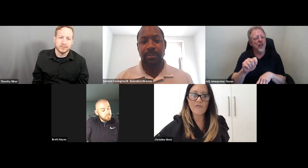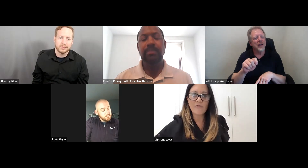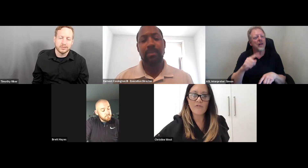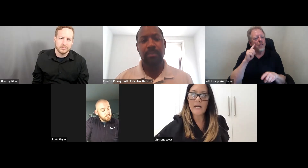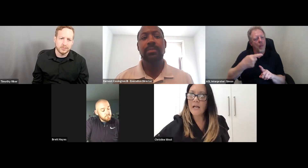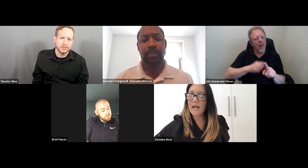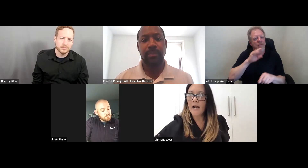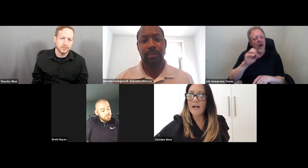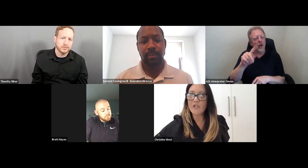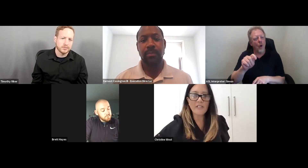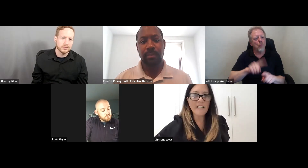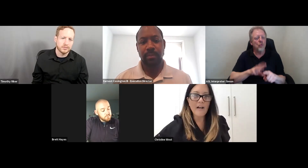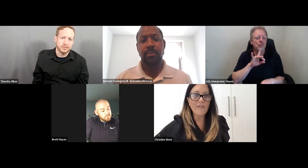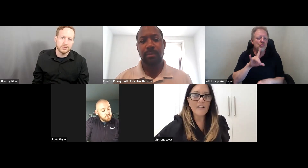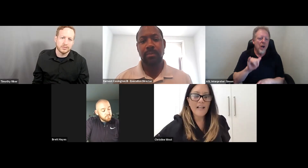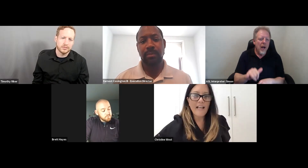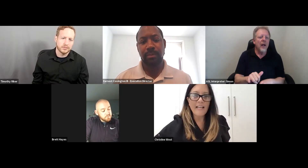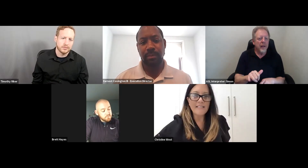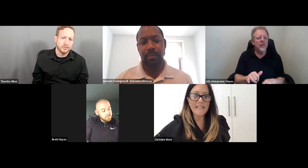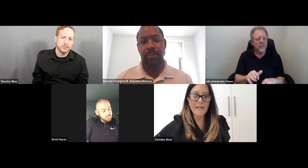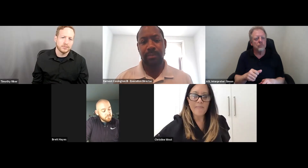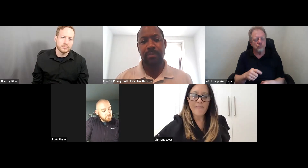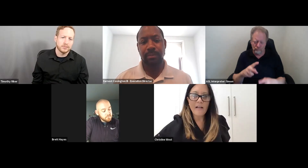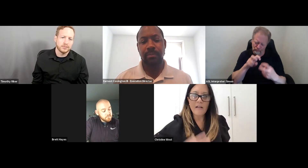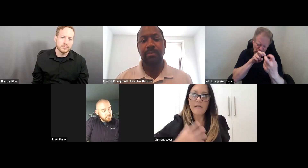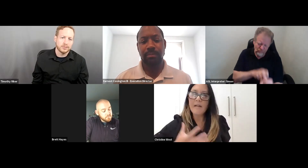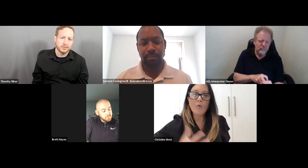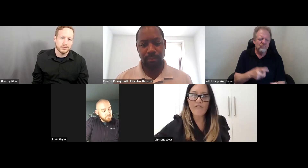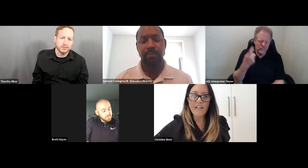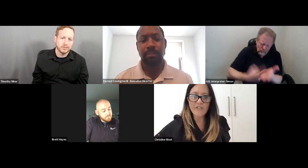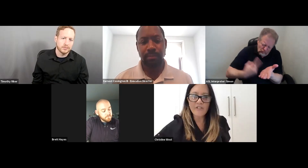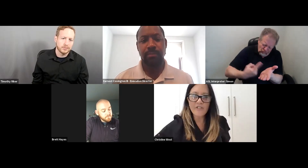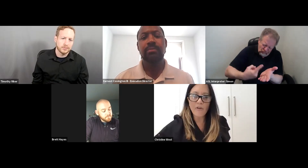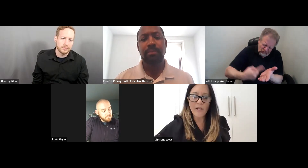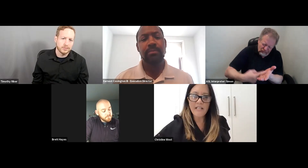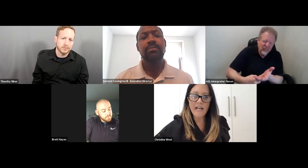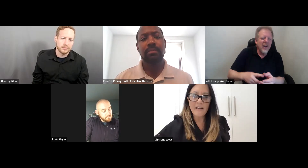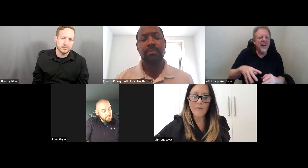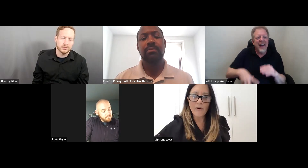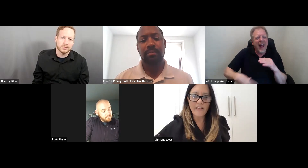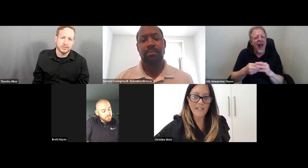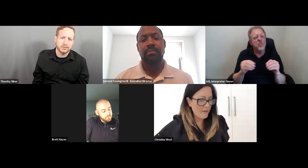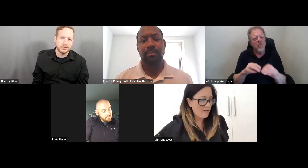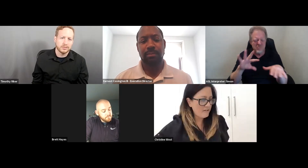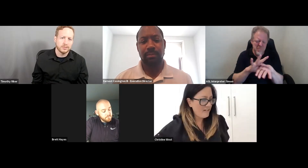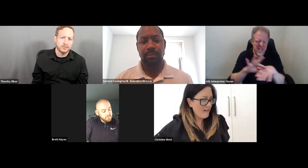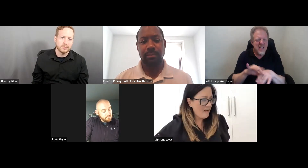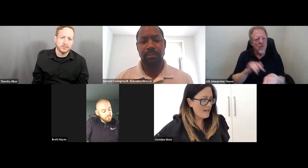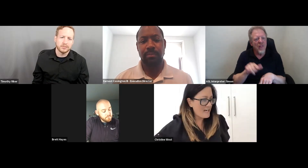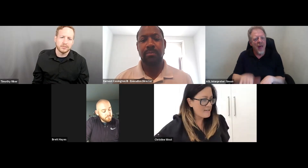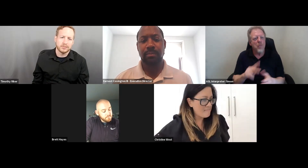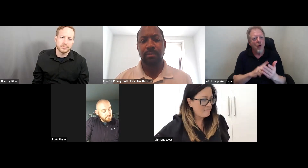October to really drill down and add more flesh to the programs that we're thinking